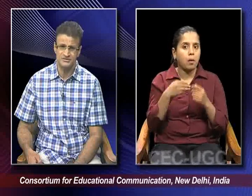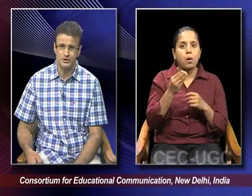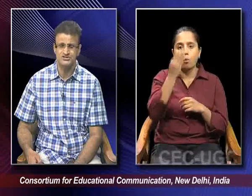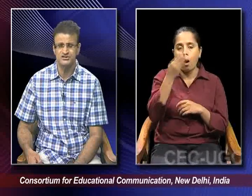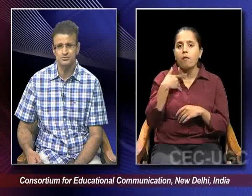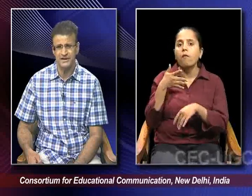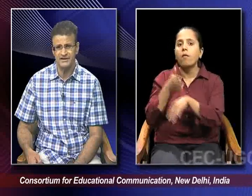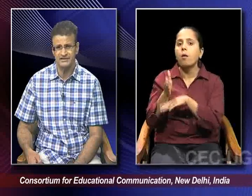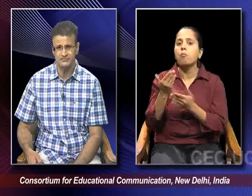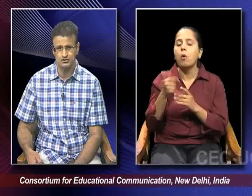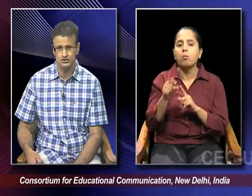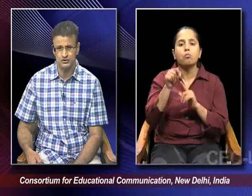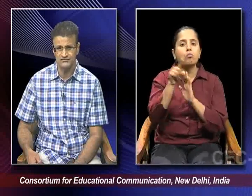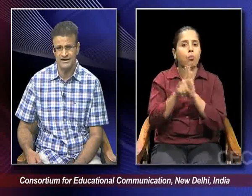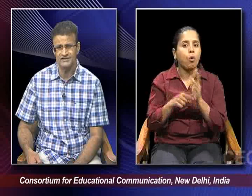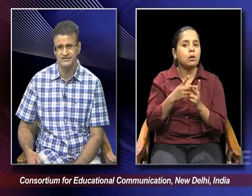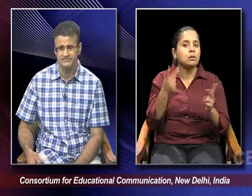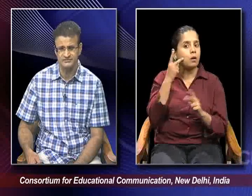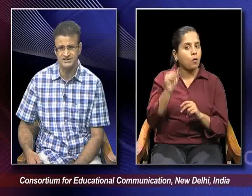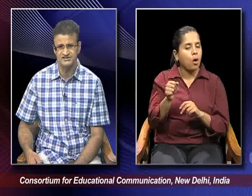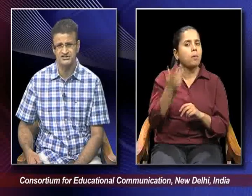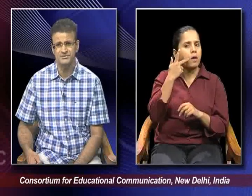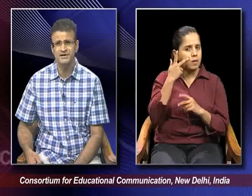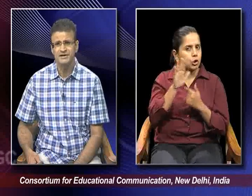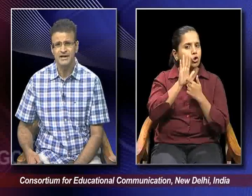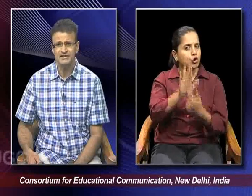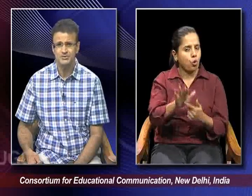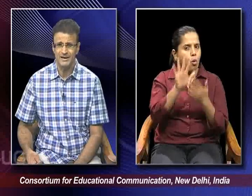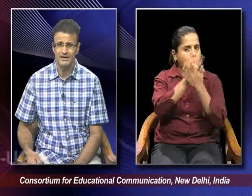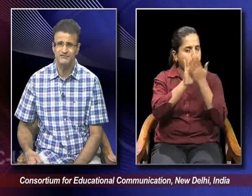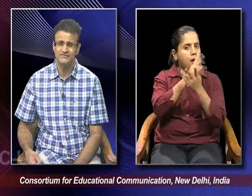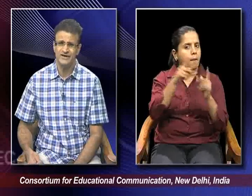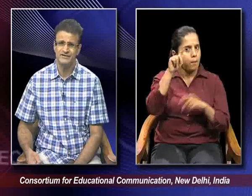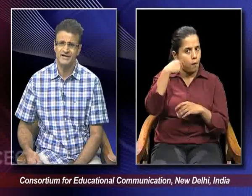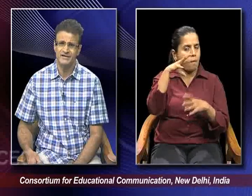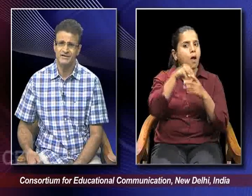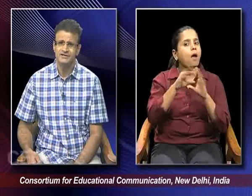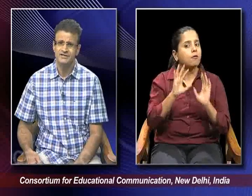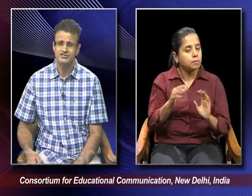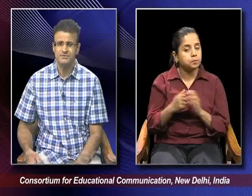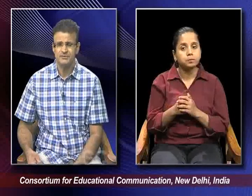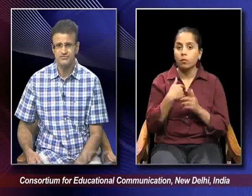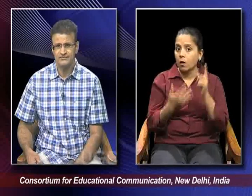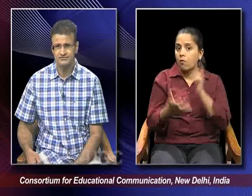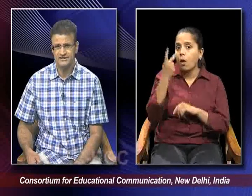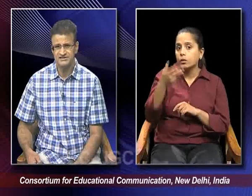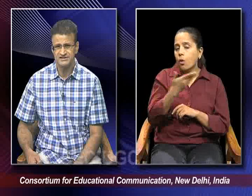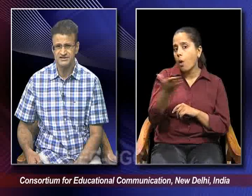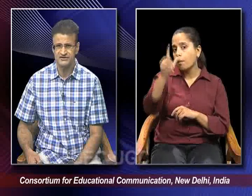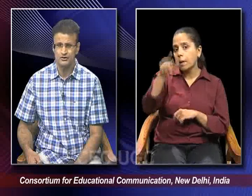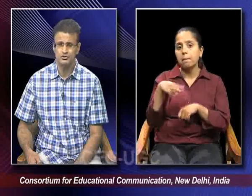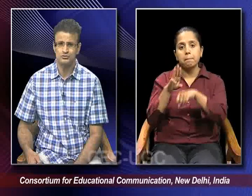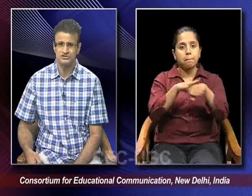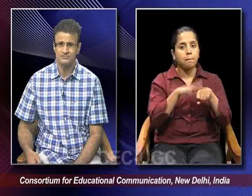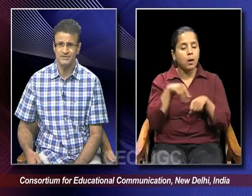and their policy to placate them was also reflected in the film censorship as well. And we find that each member of the film censors had